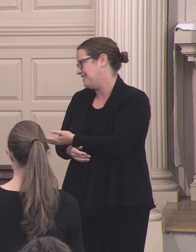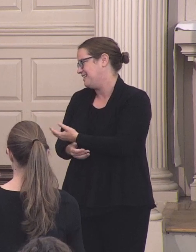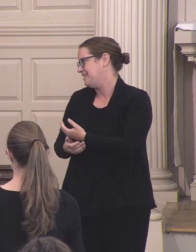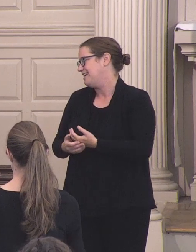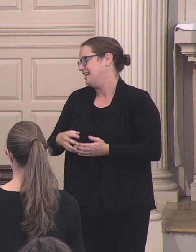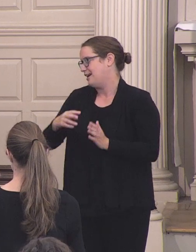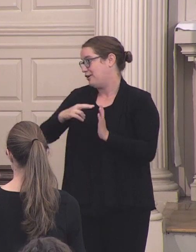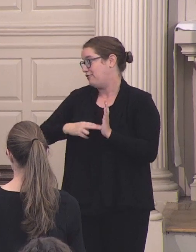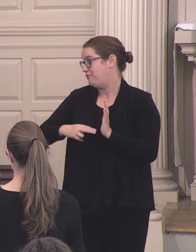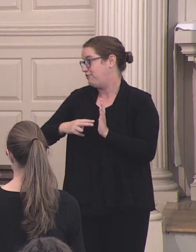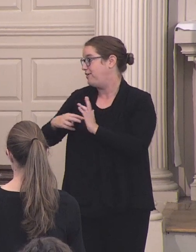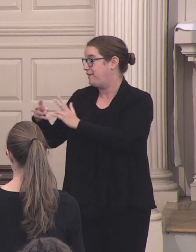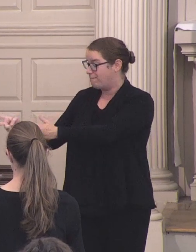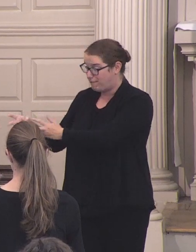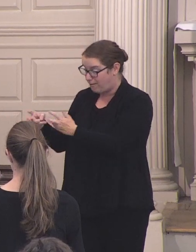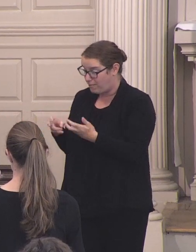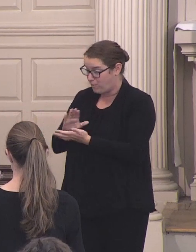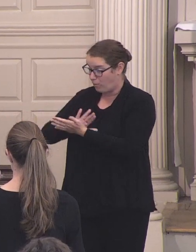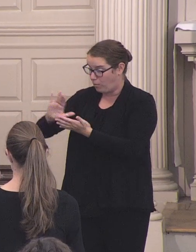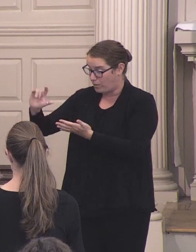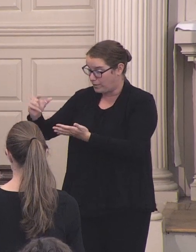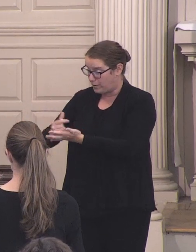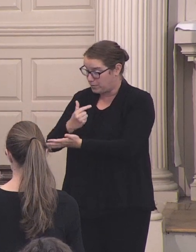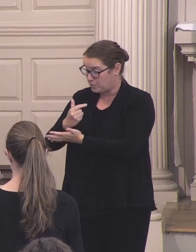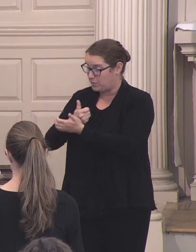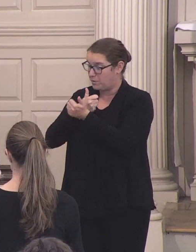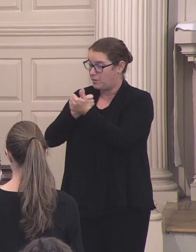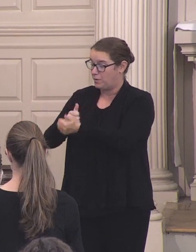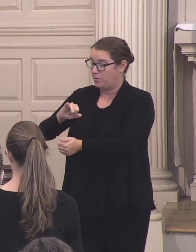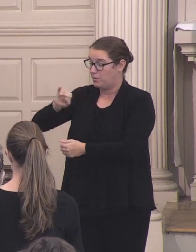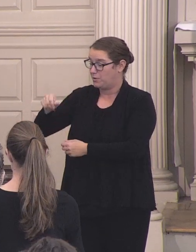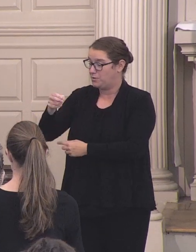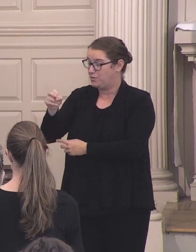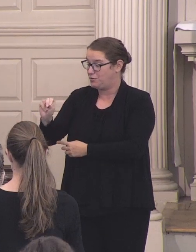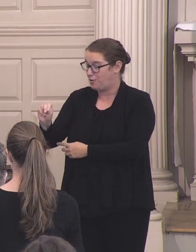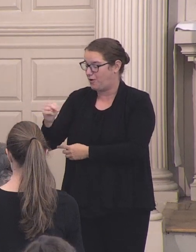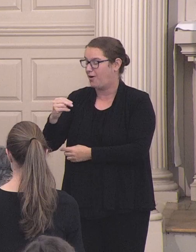A reading from the Holy Gospel according to John.